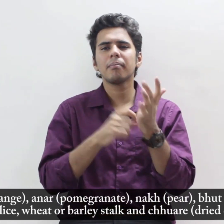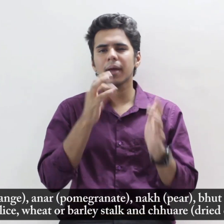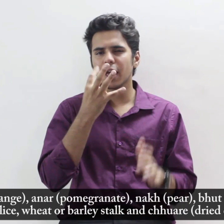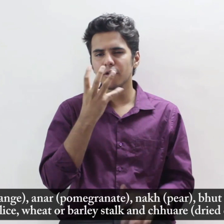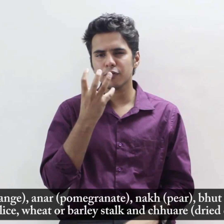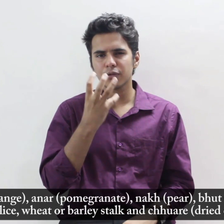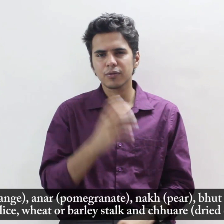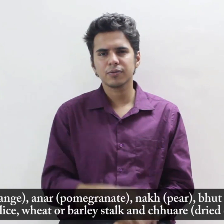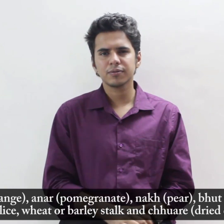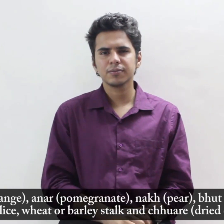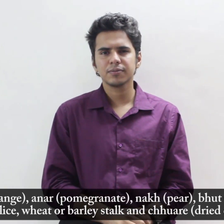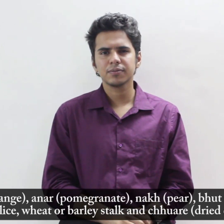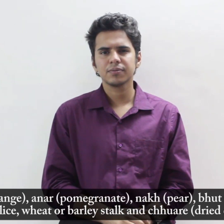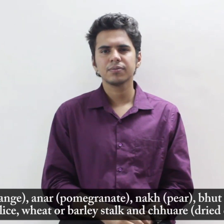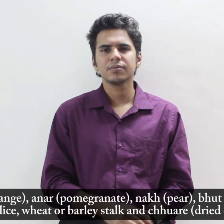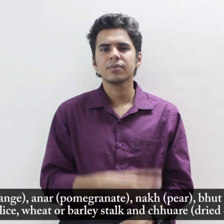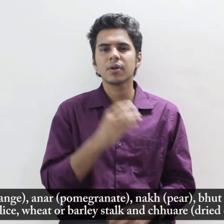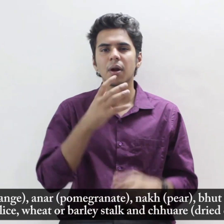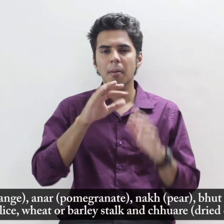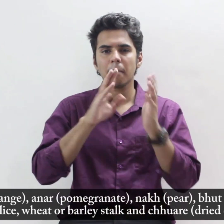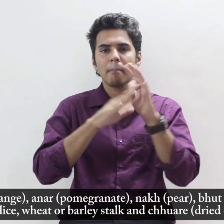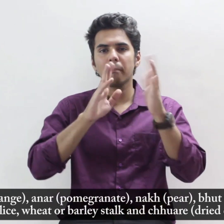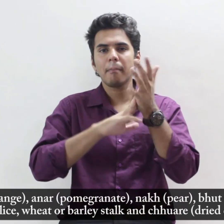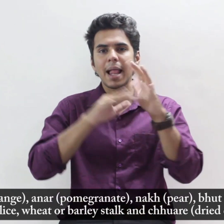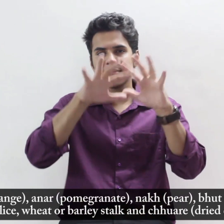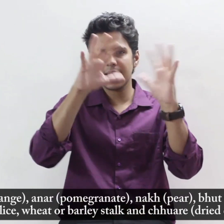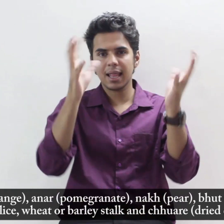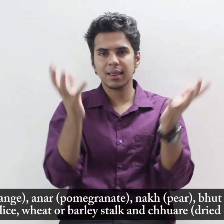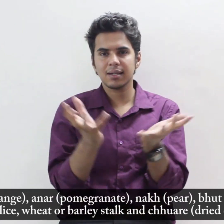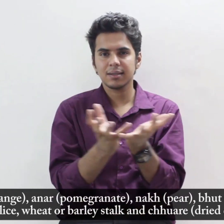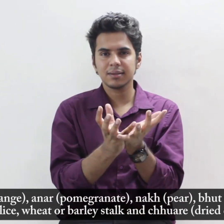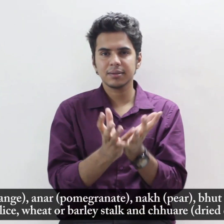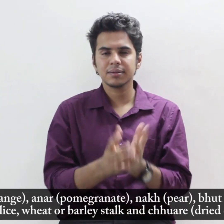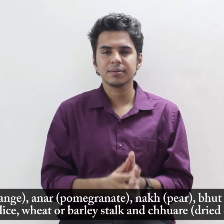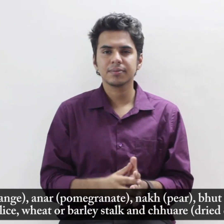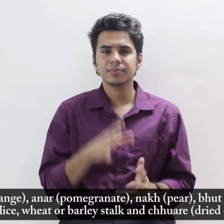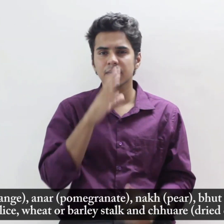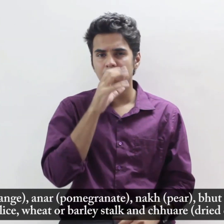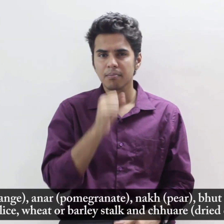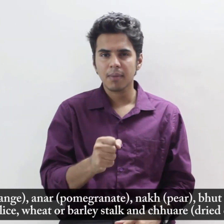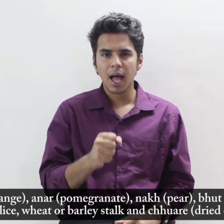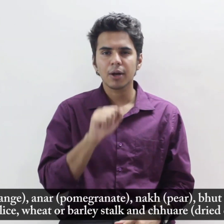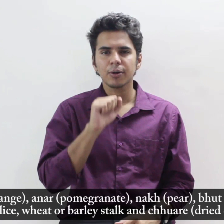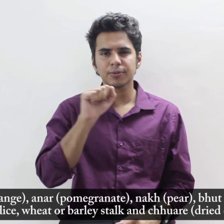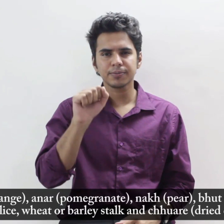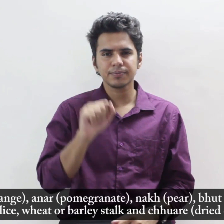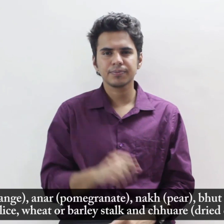muskmelon, mango slice, wheat or barley stalk, and chuare, dried dates, and